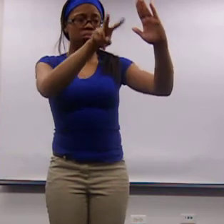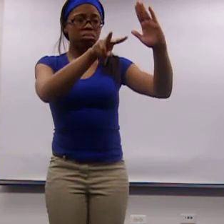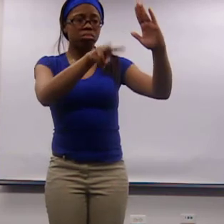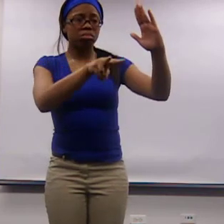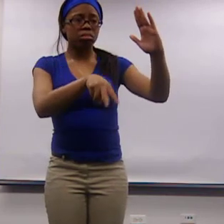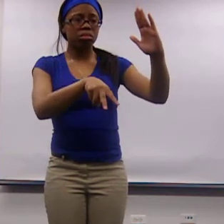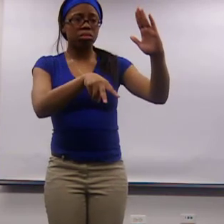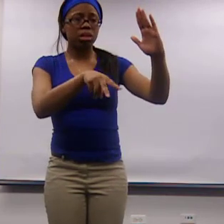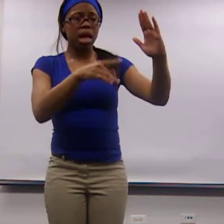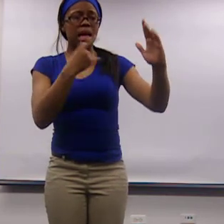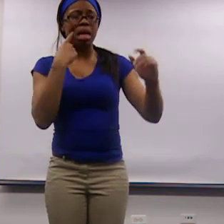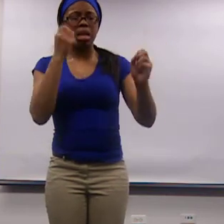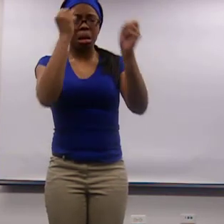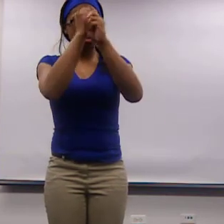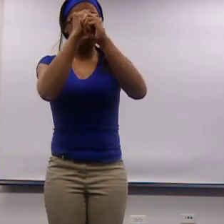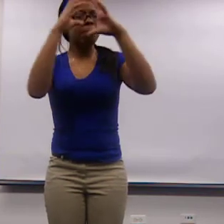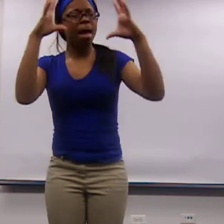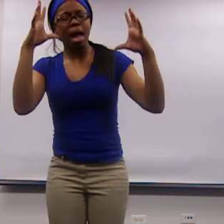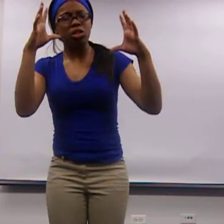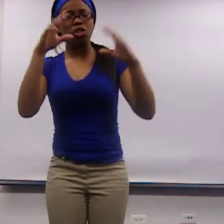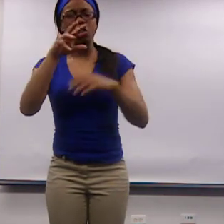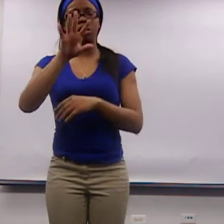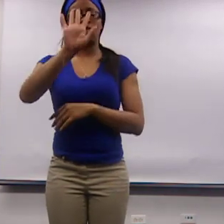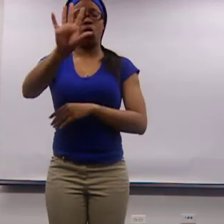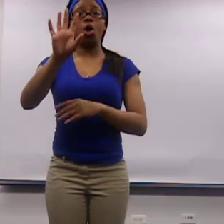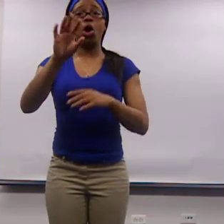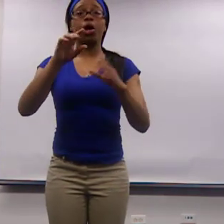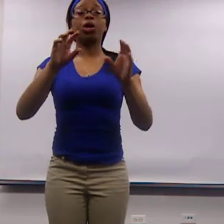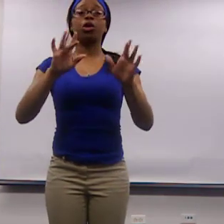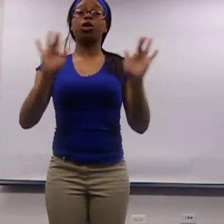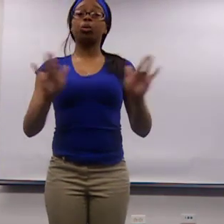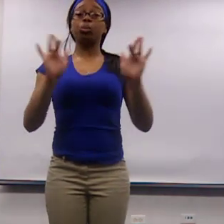computer screen that works down the map in layers, now they can look at an aerial view.